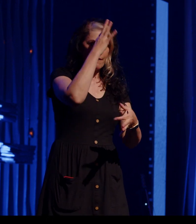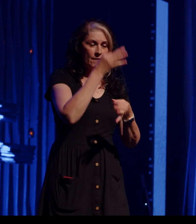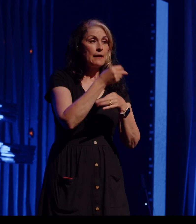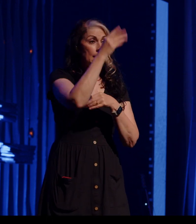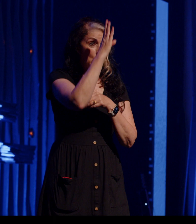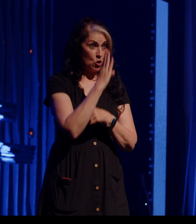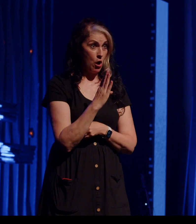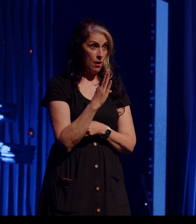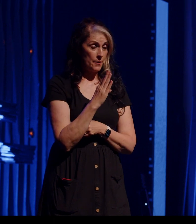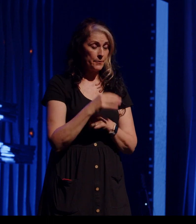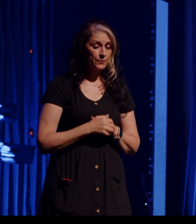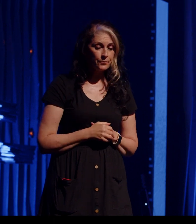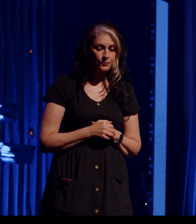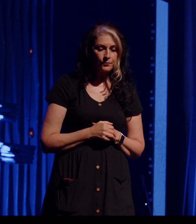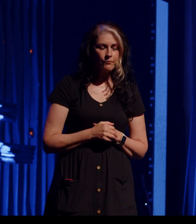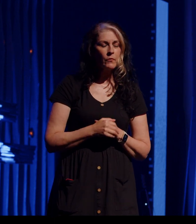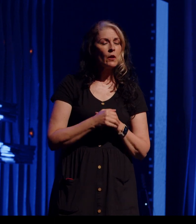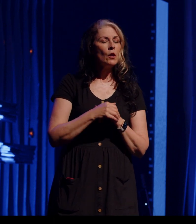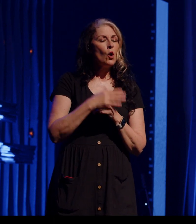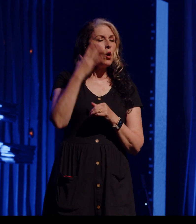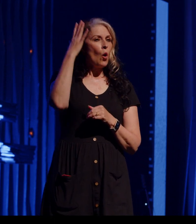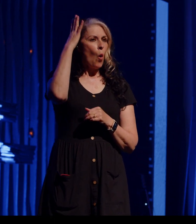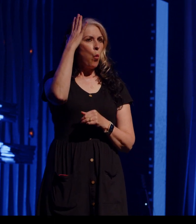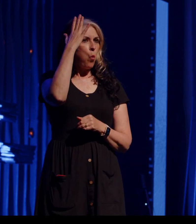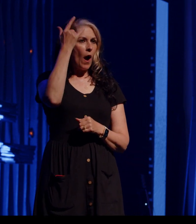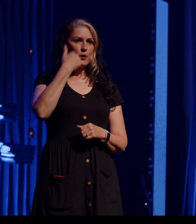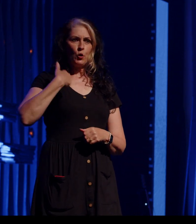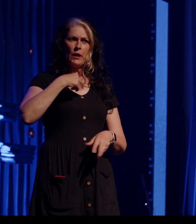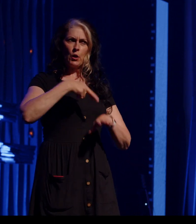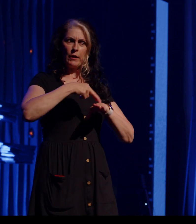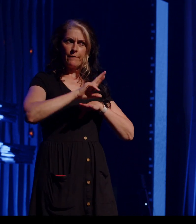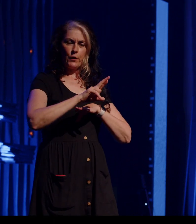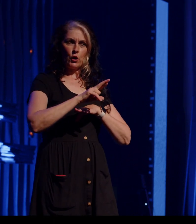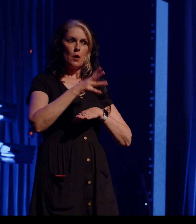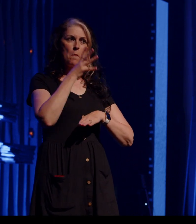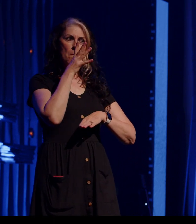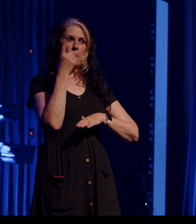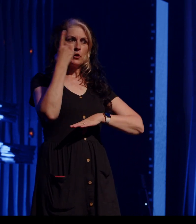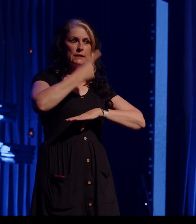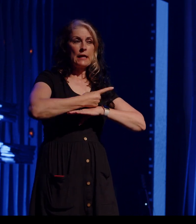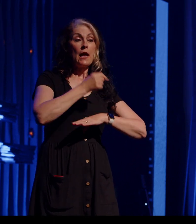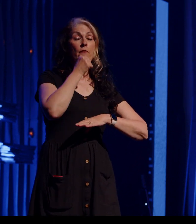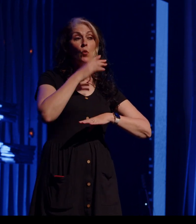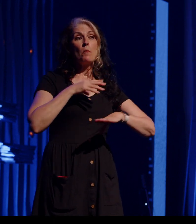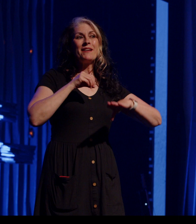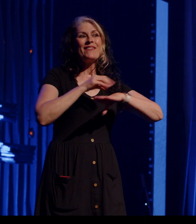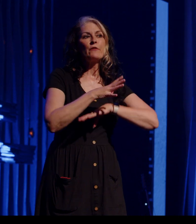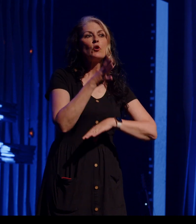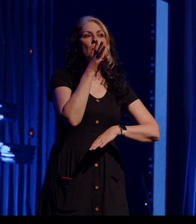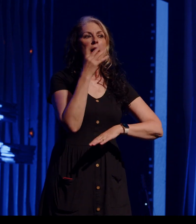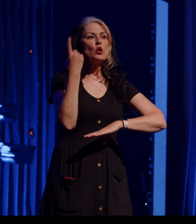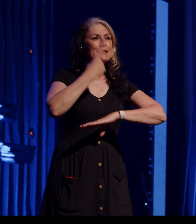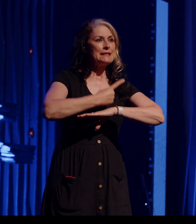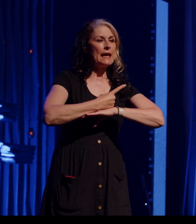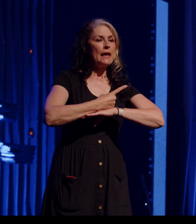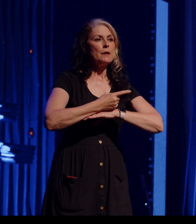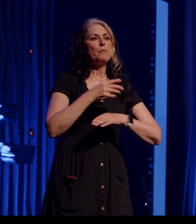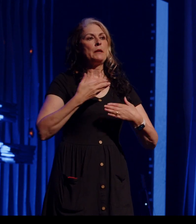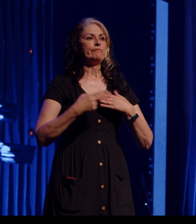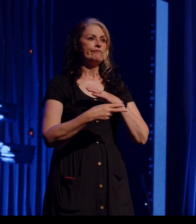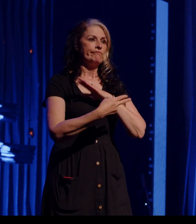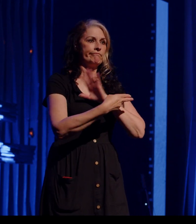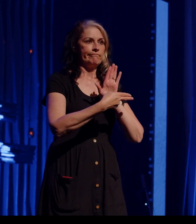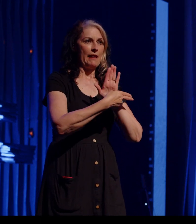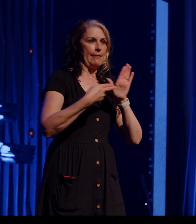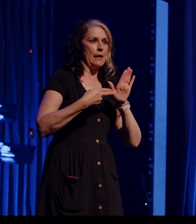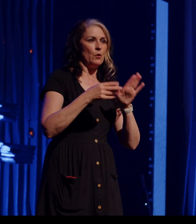in God. So why do we refer to Mother's Day at the Grove as Women of Influence, this day that we're going to celebrate all women of